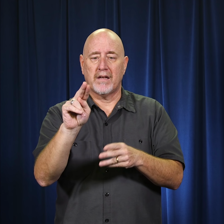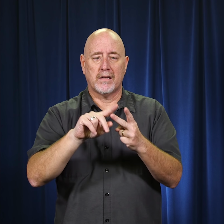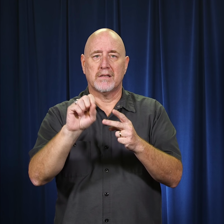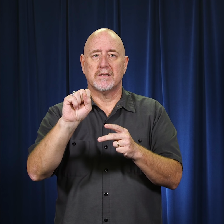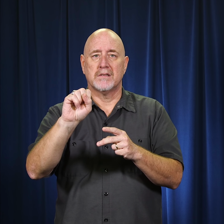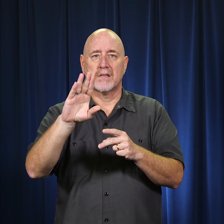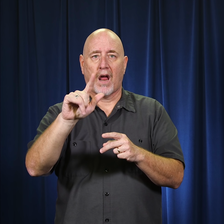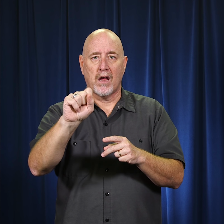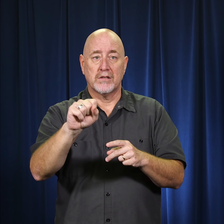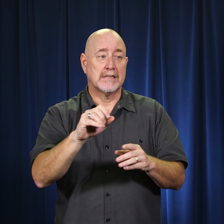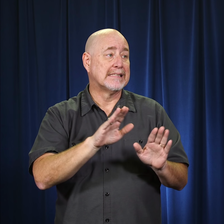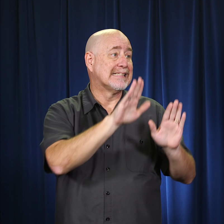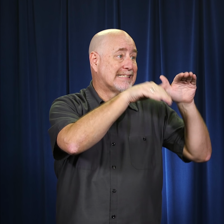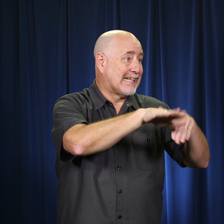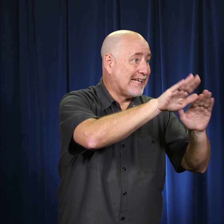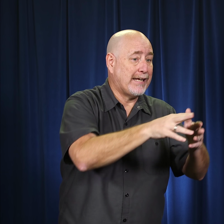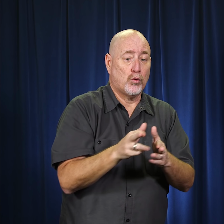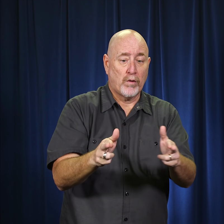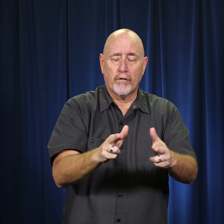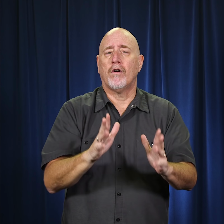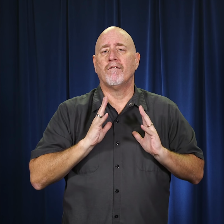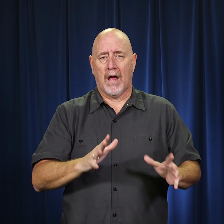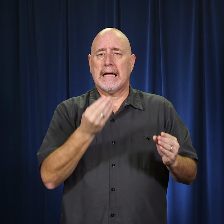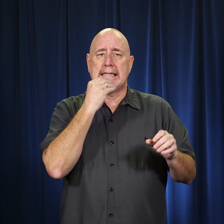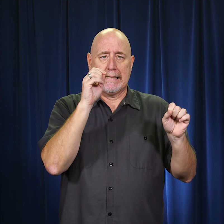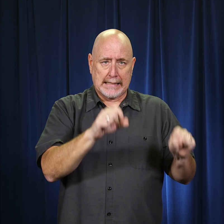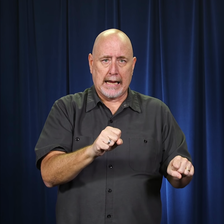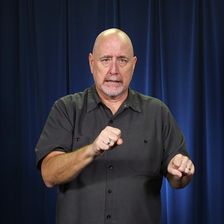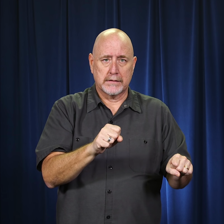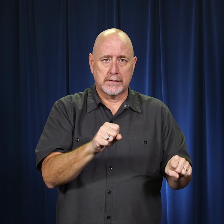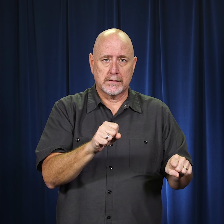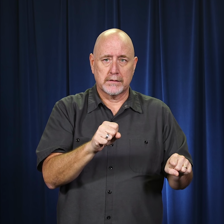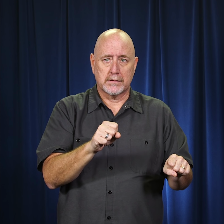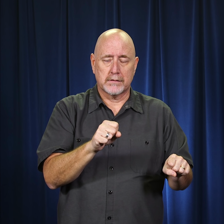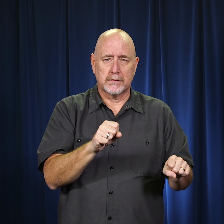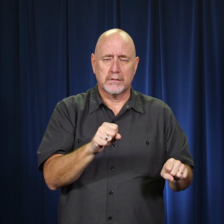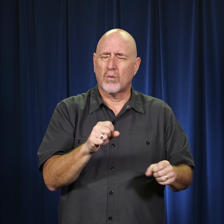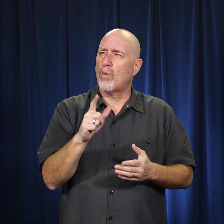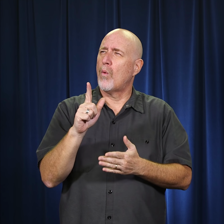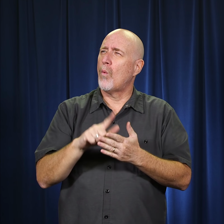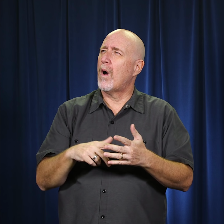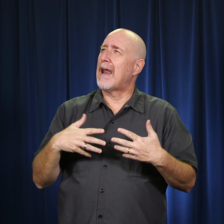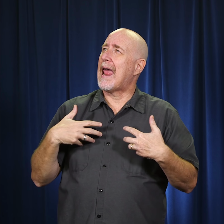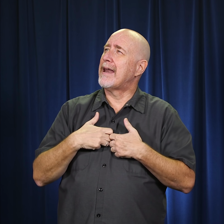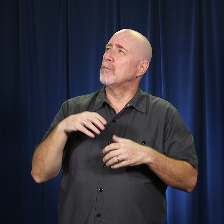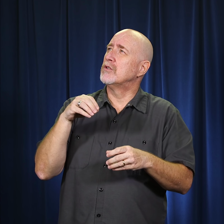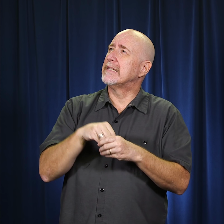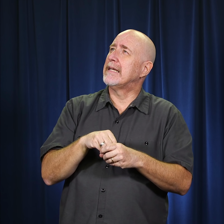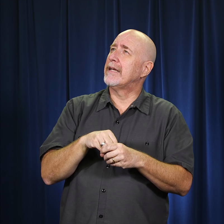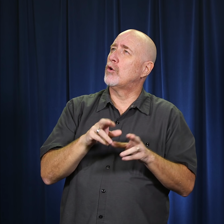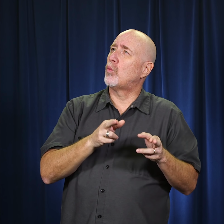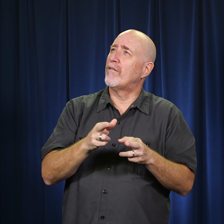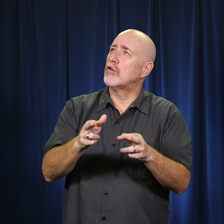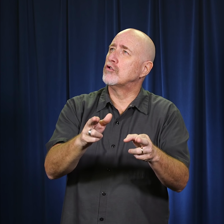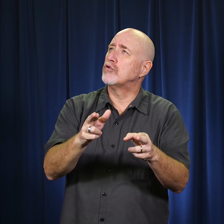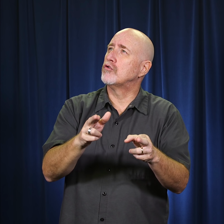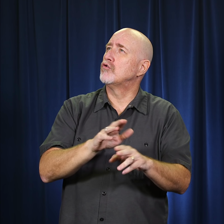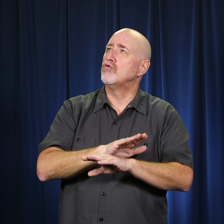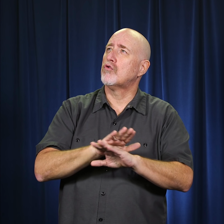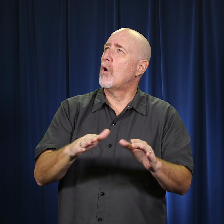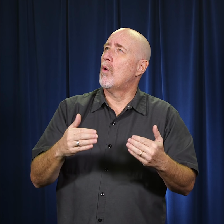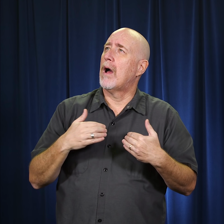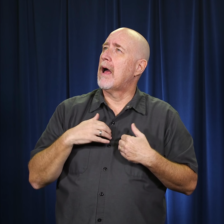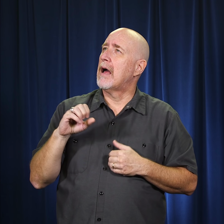whether in the seas or in the rivers, that you may eat. Now, what animals in the rivers